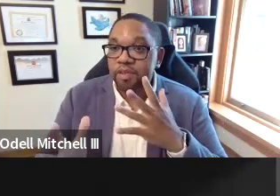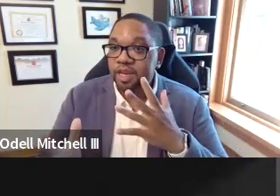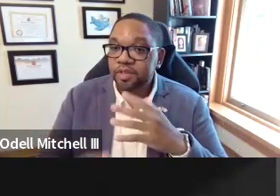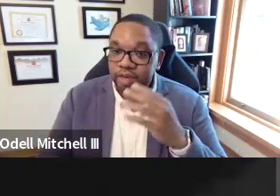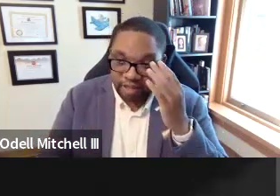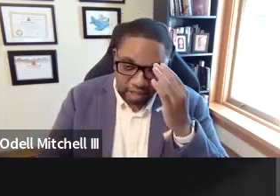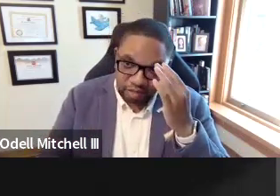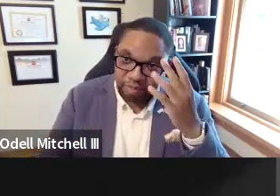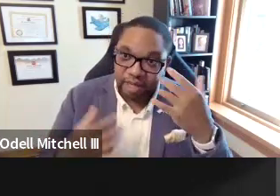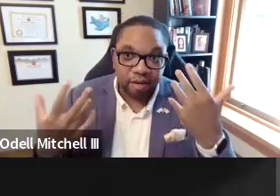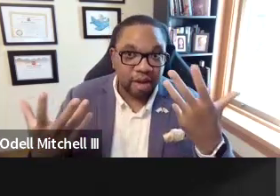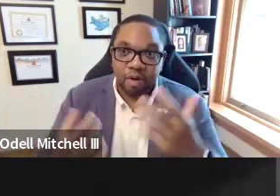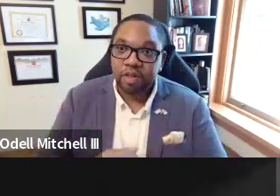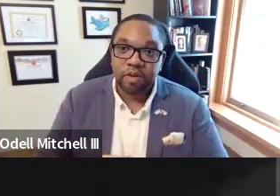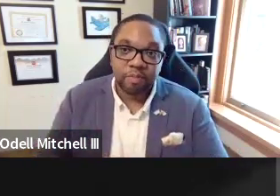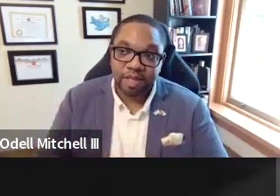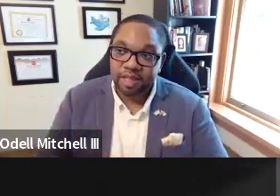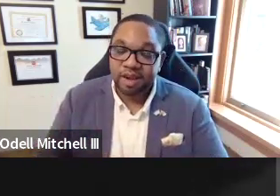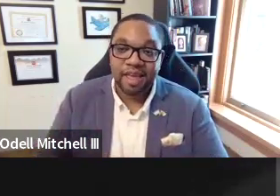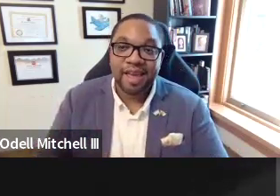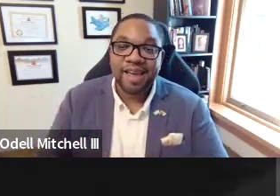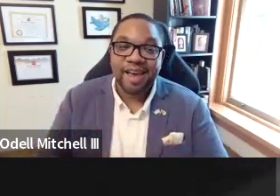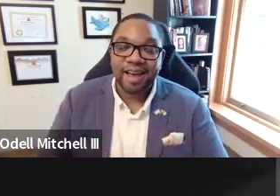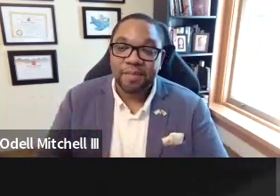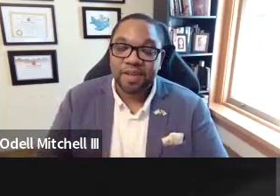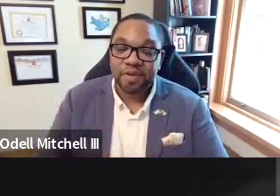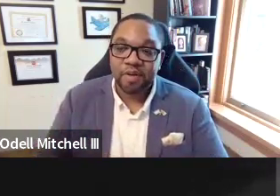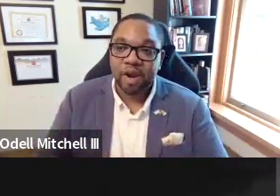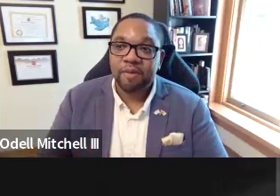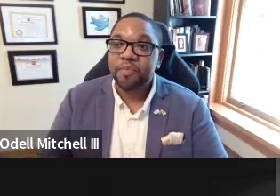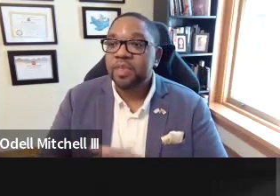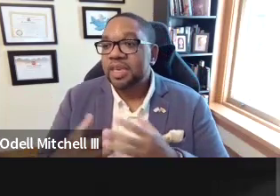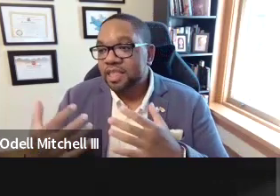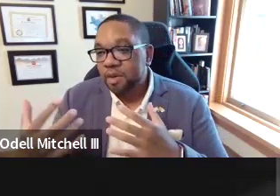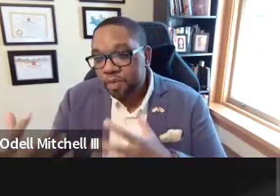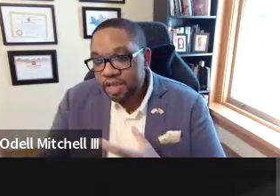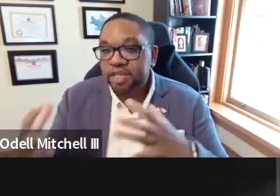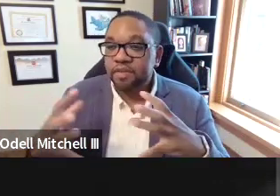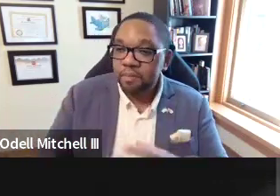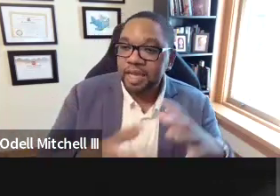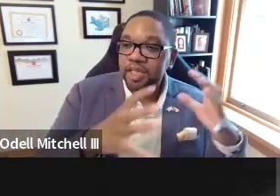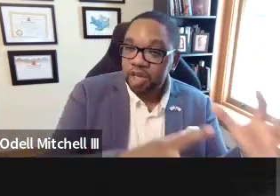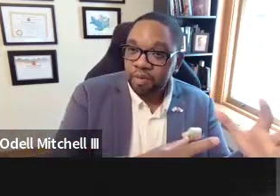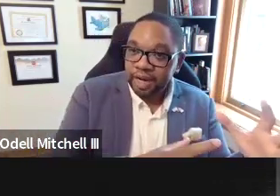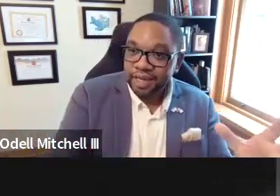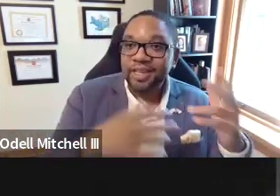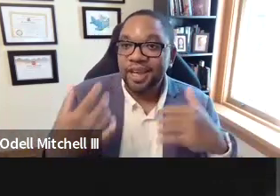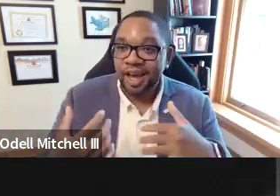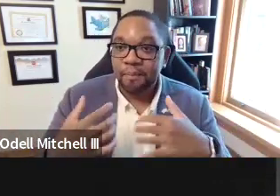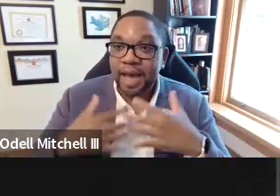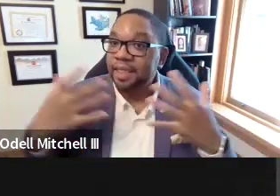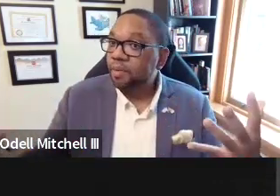or percentage fees, this would be, okay, what are those pieces there that come into it where it's a percentage of the money